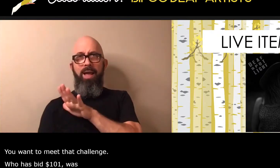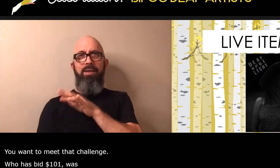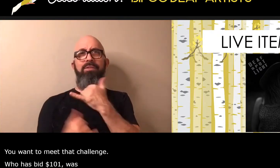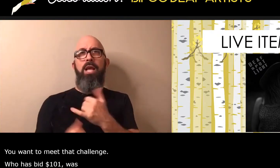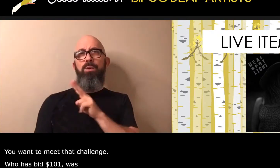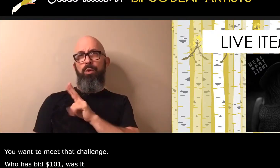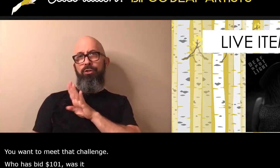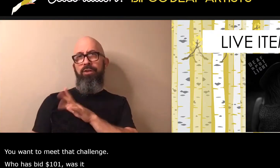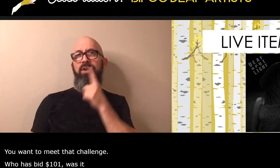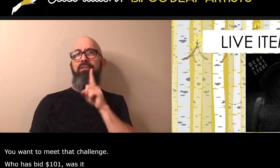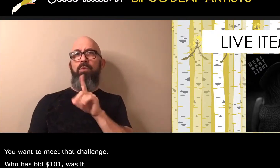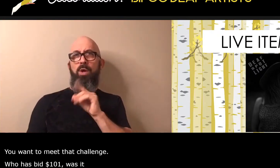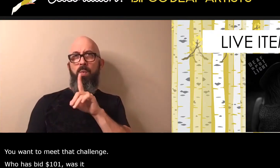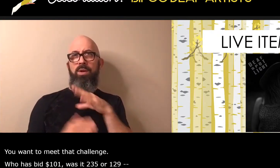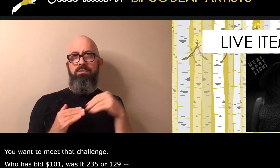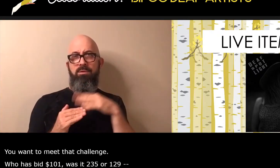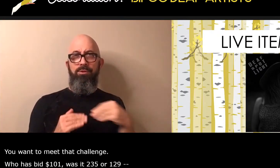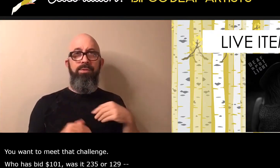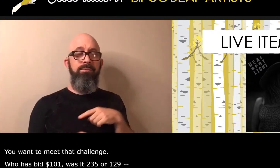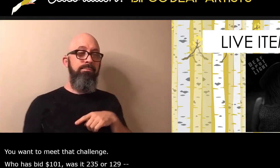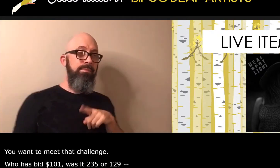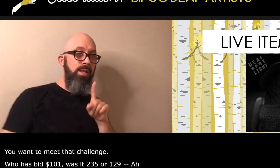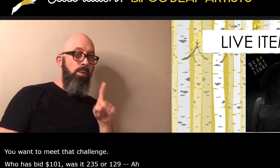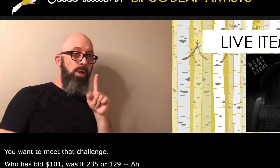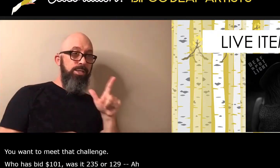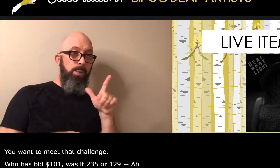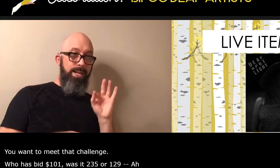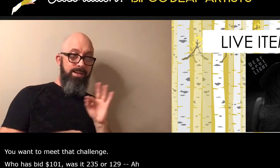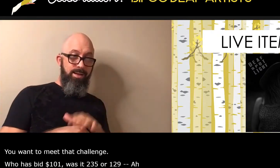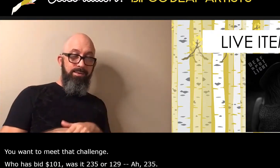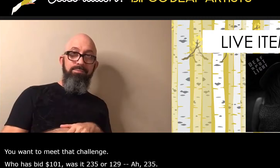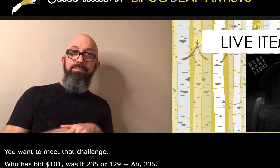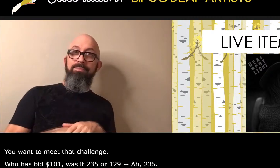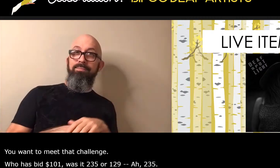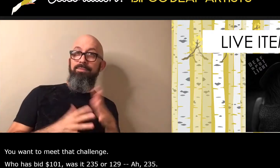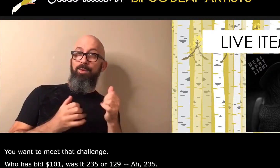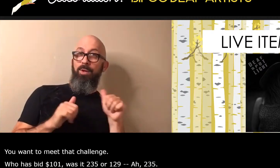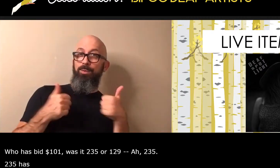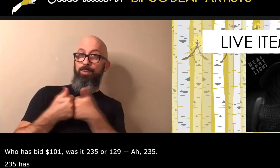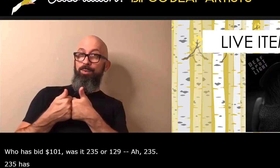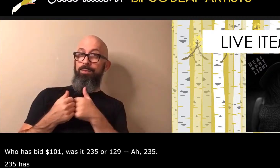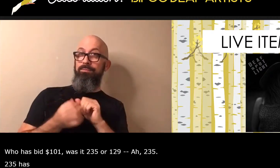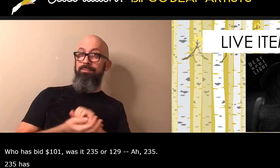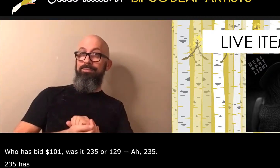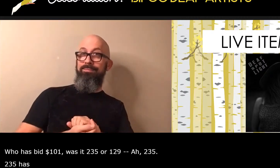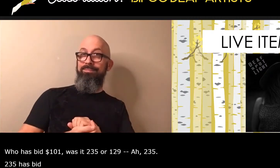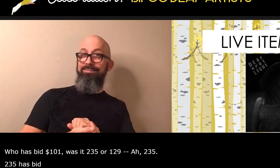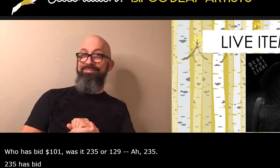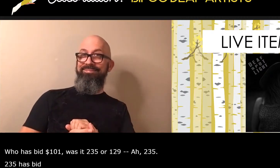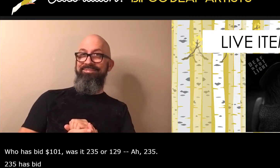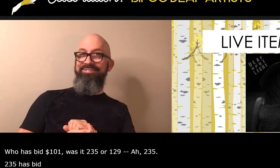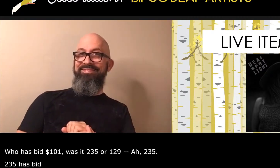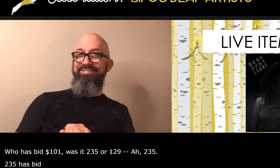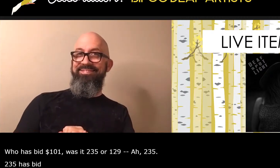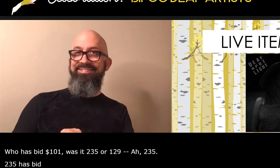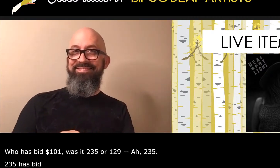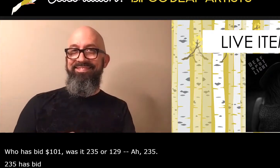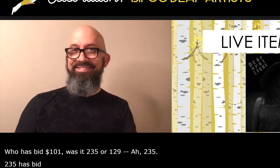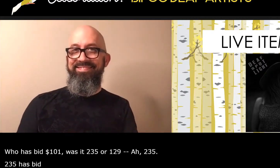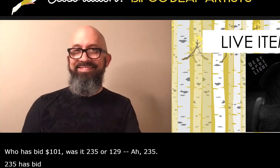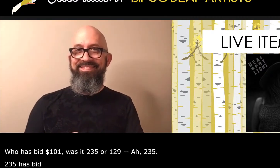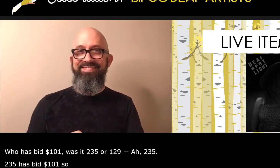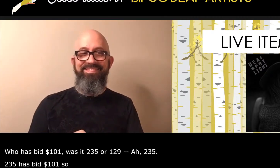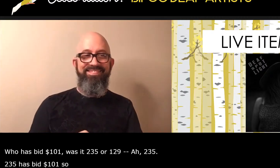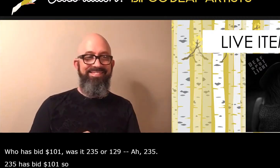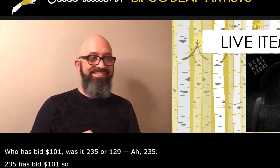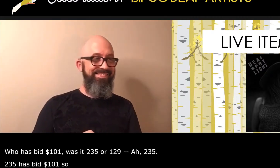129? 235. 235 has bid $101, so 129. What do you say to